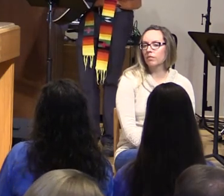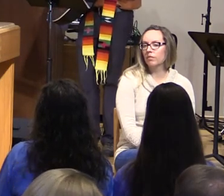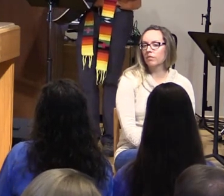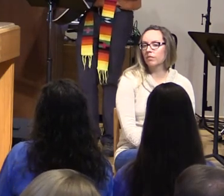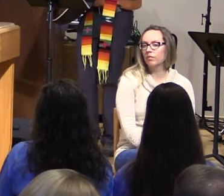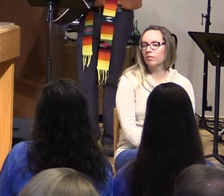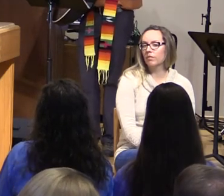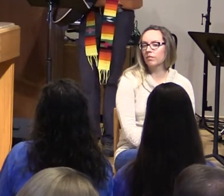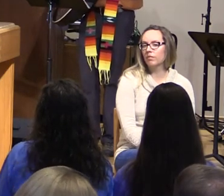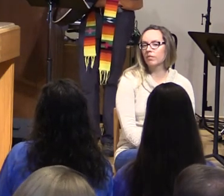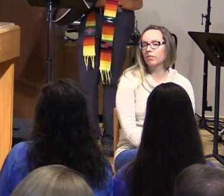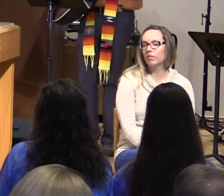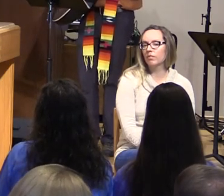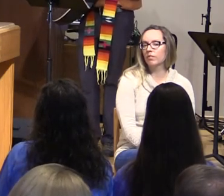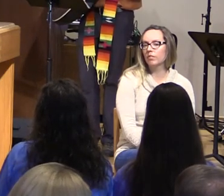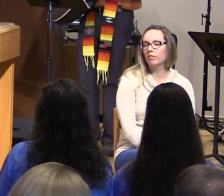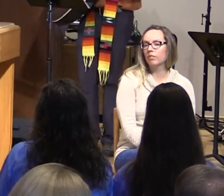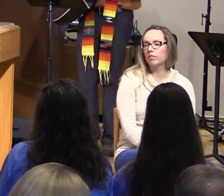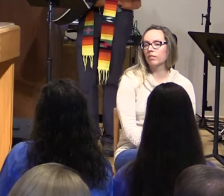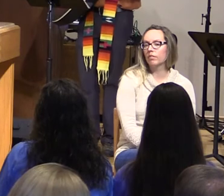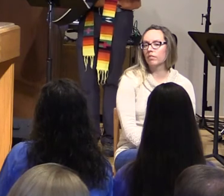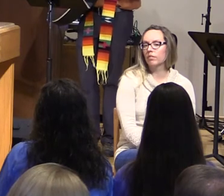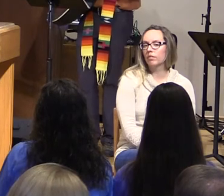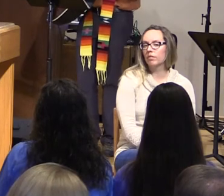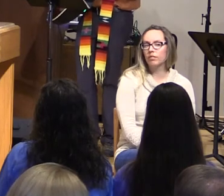never, ever have to be